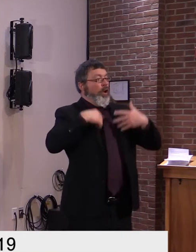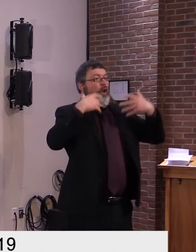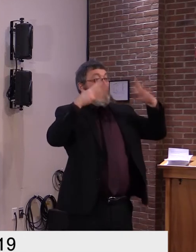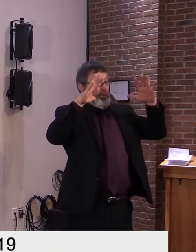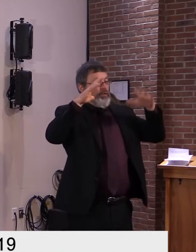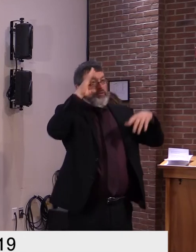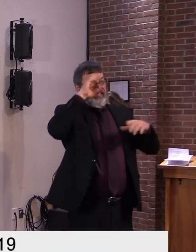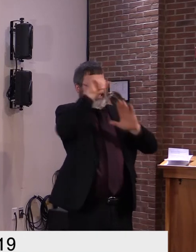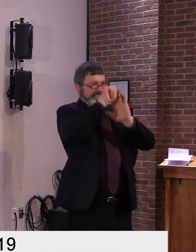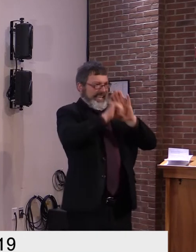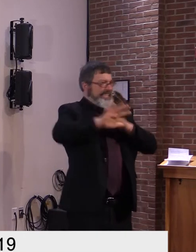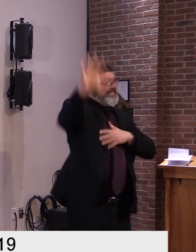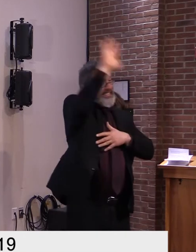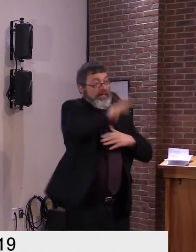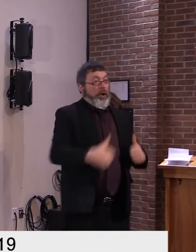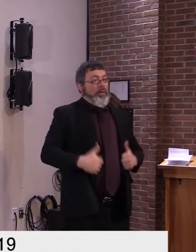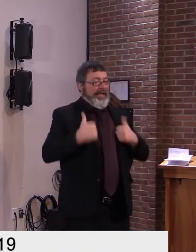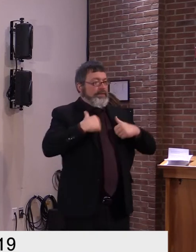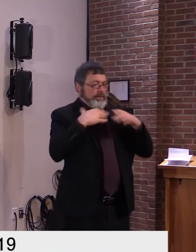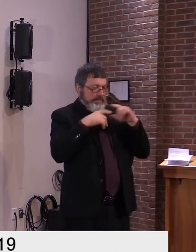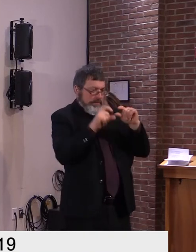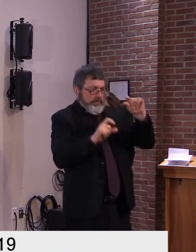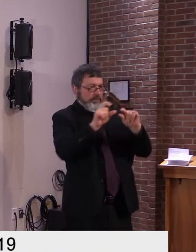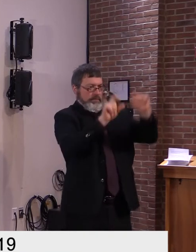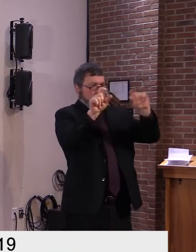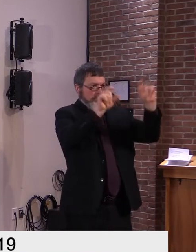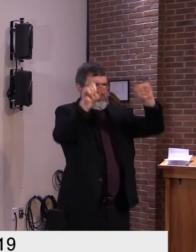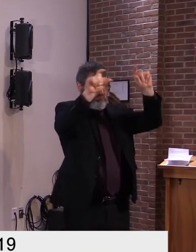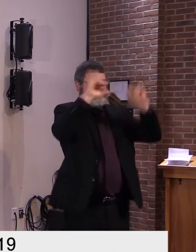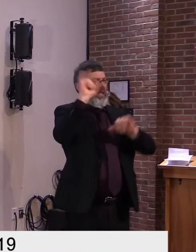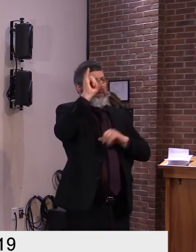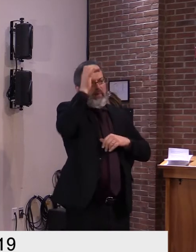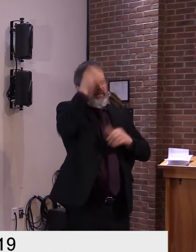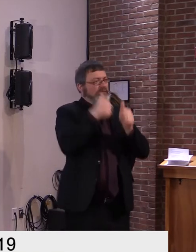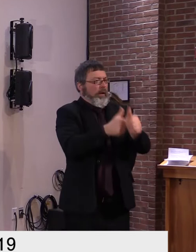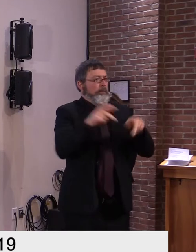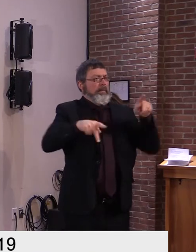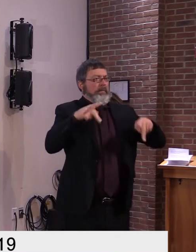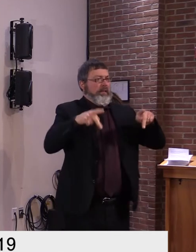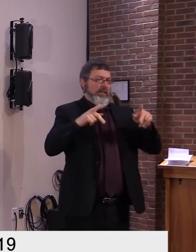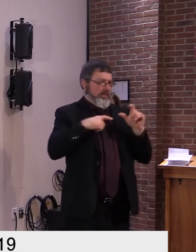to vaccinate. And the second part is